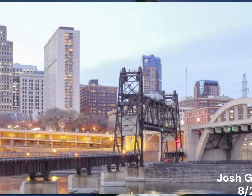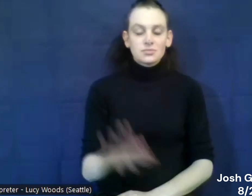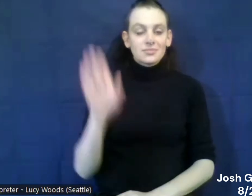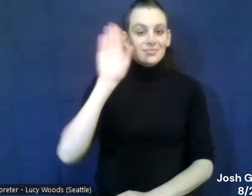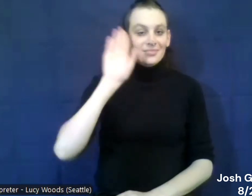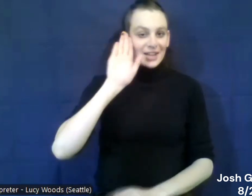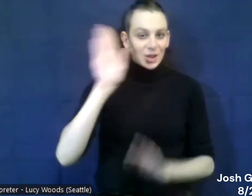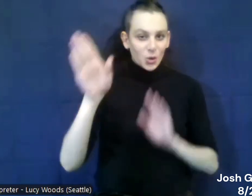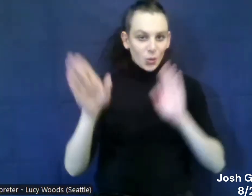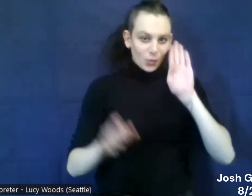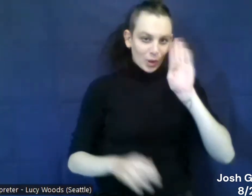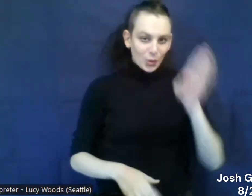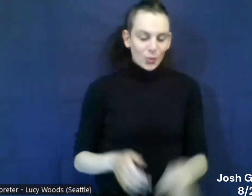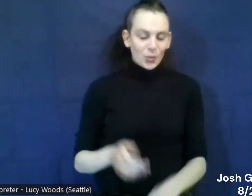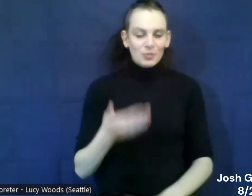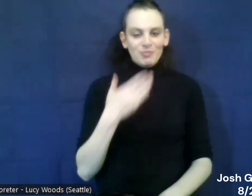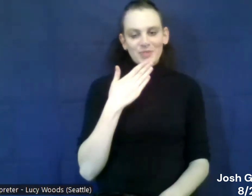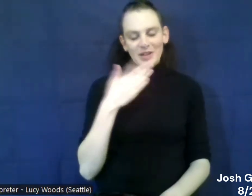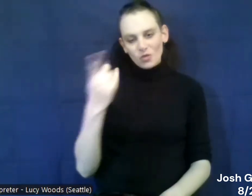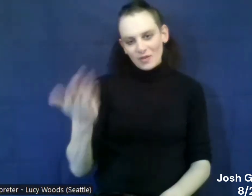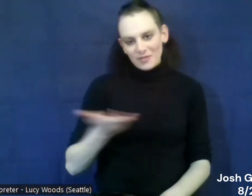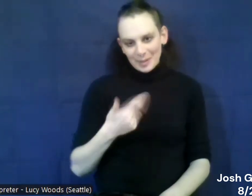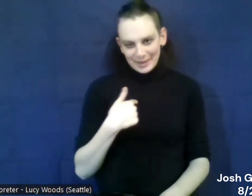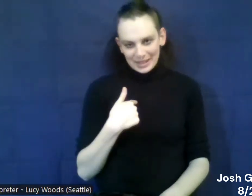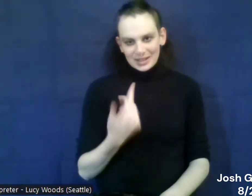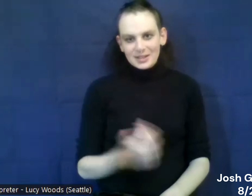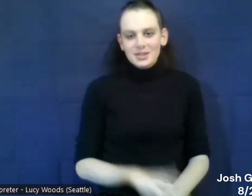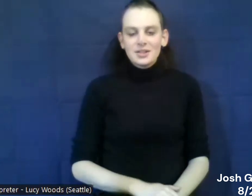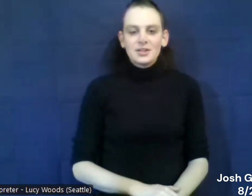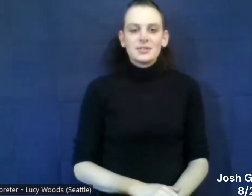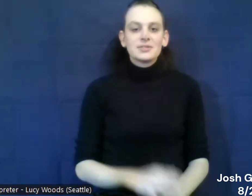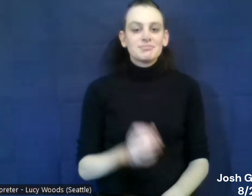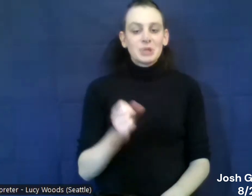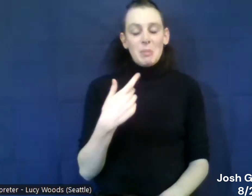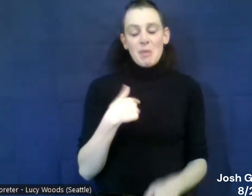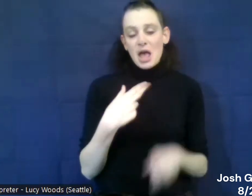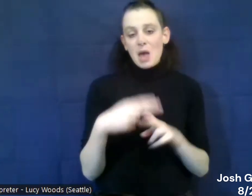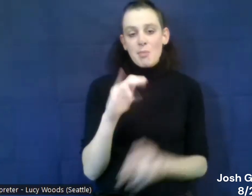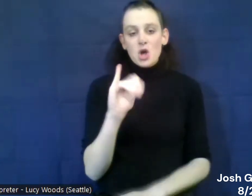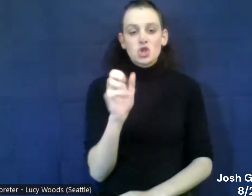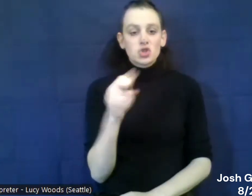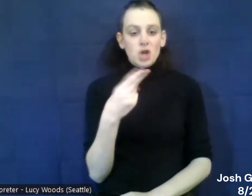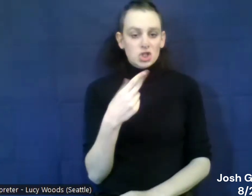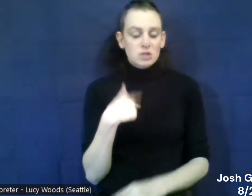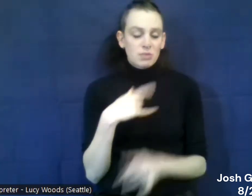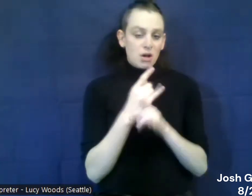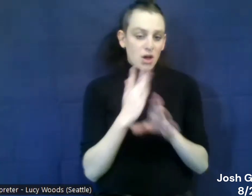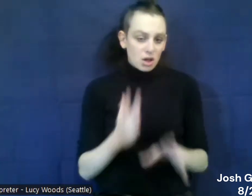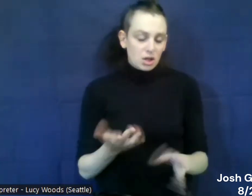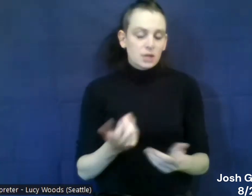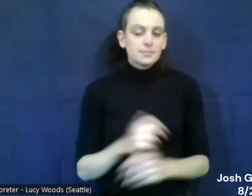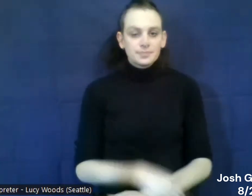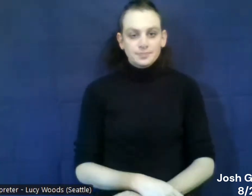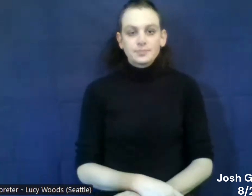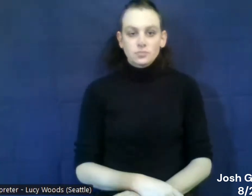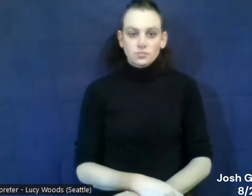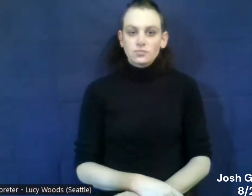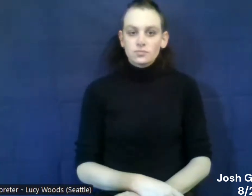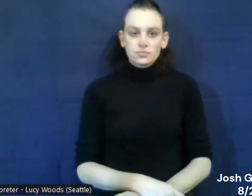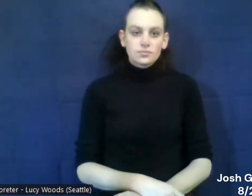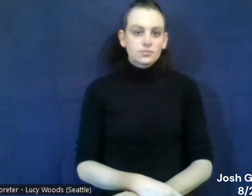Hello. Thank you for having me. Um, yeah, my name is Josh, and I'm an alcoholic.